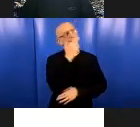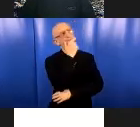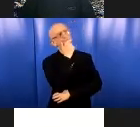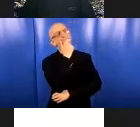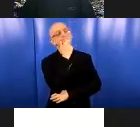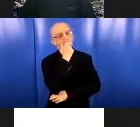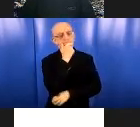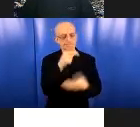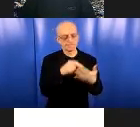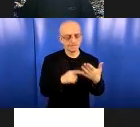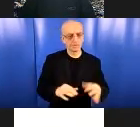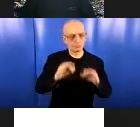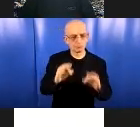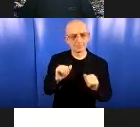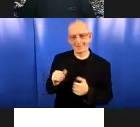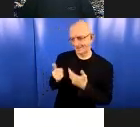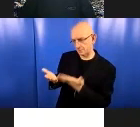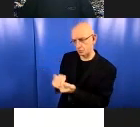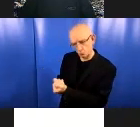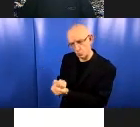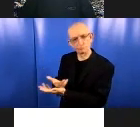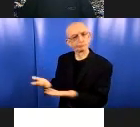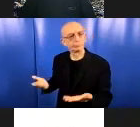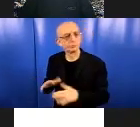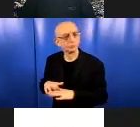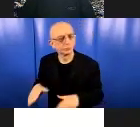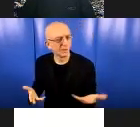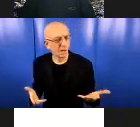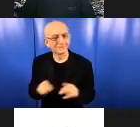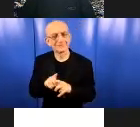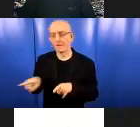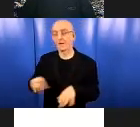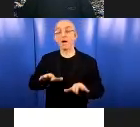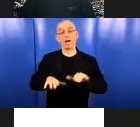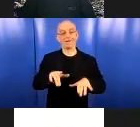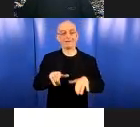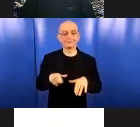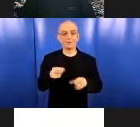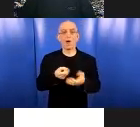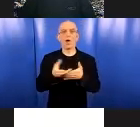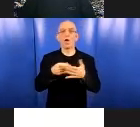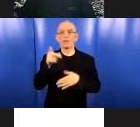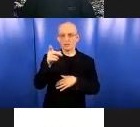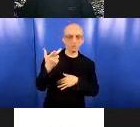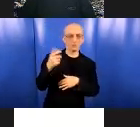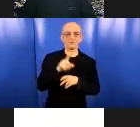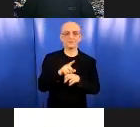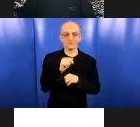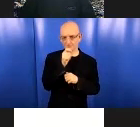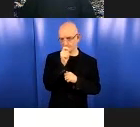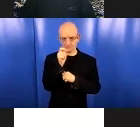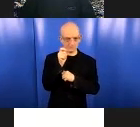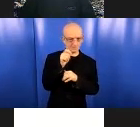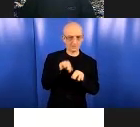disabilities are effectively safeguarded during online learning? And I just want